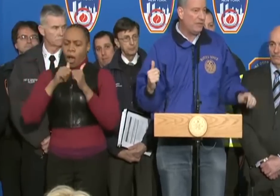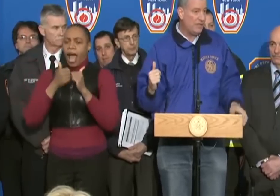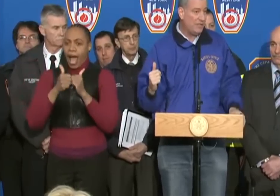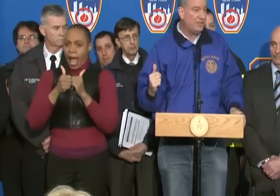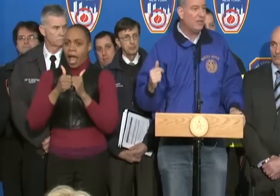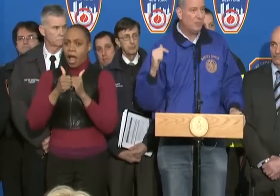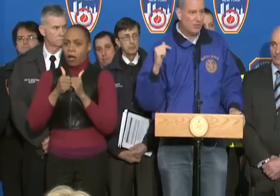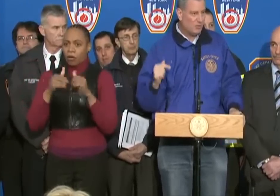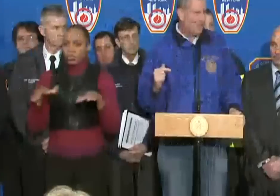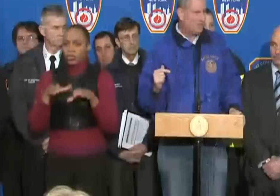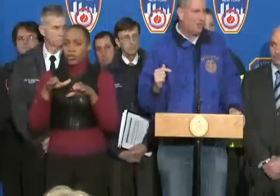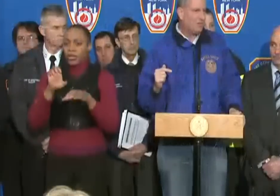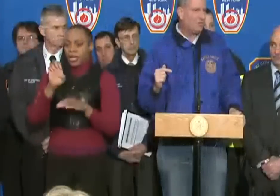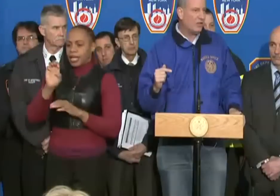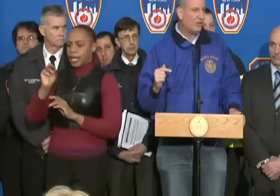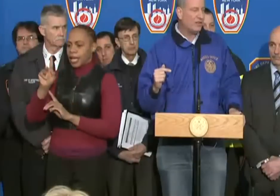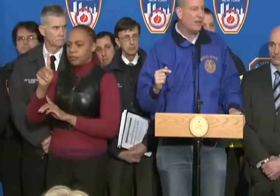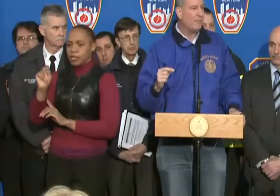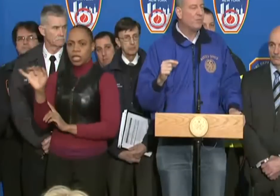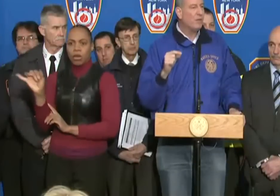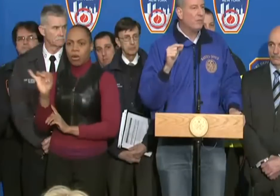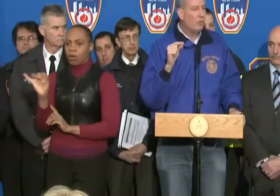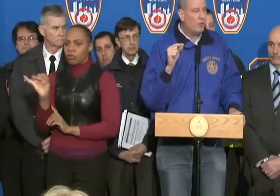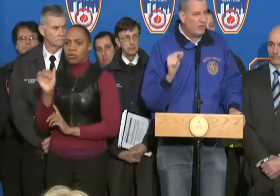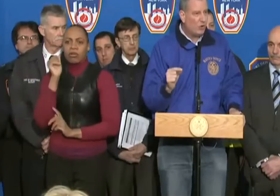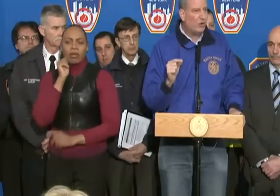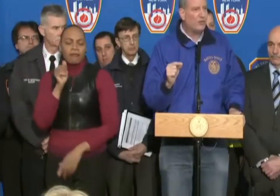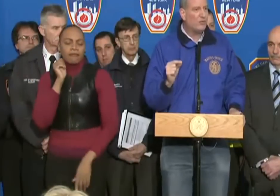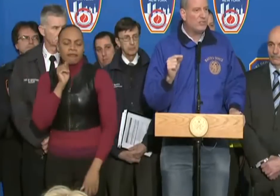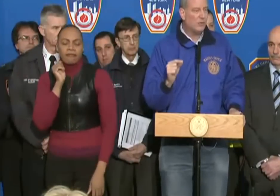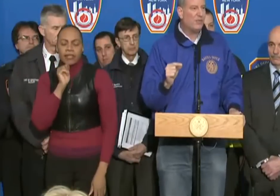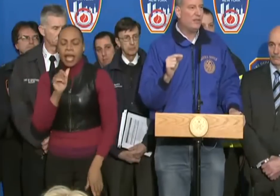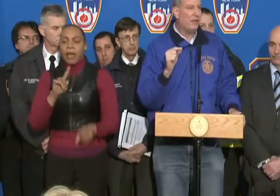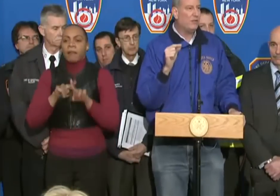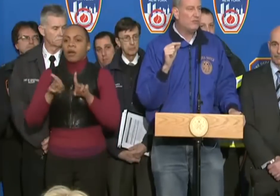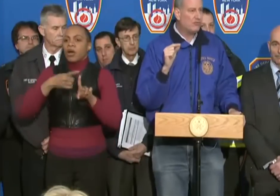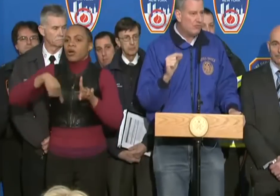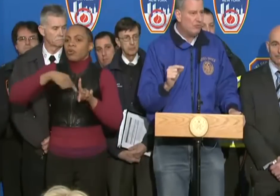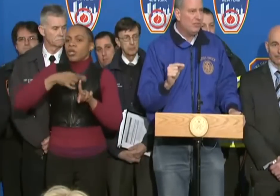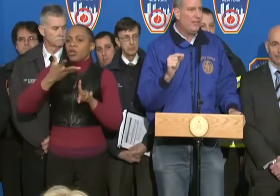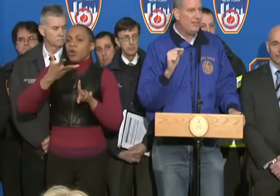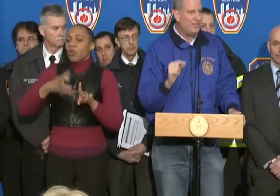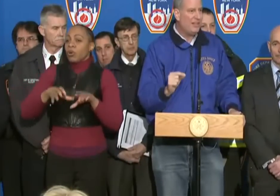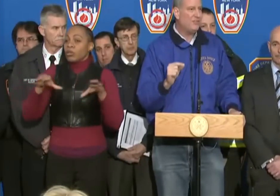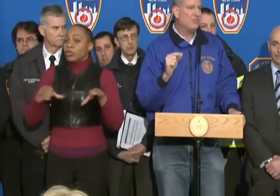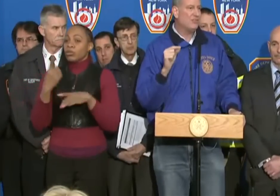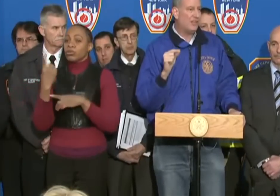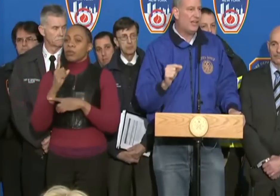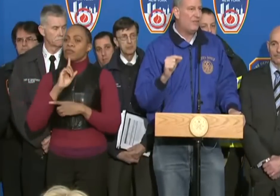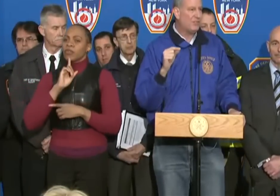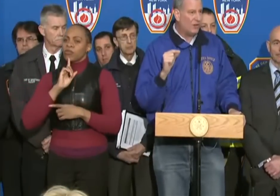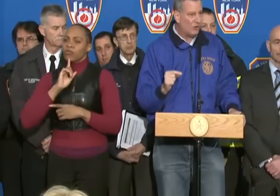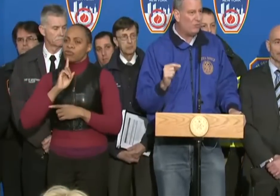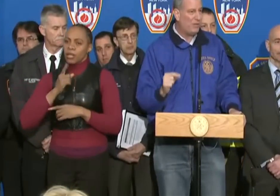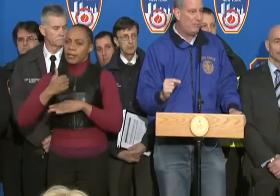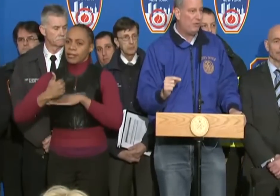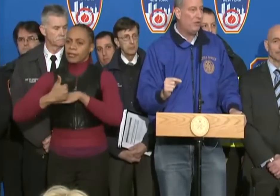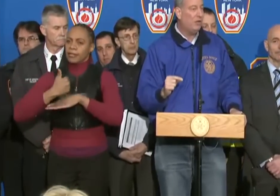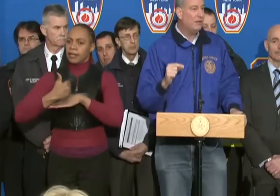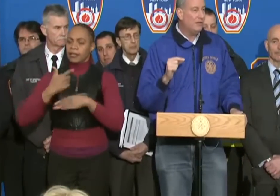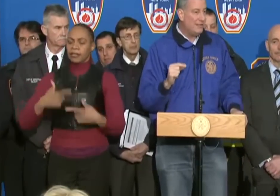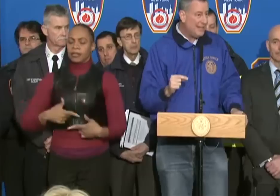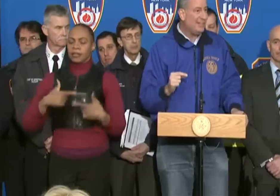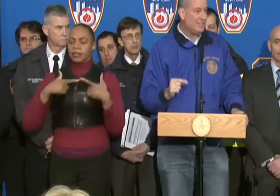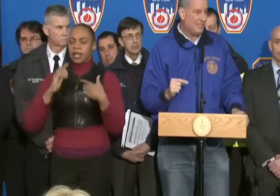The EMTs put themselves in harm's way all the time. But what we don't want to do is something that truly endangers the lives of our own